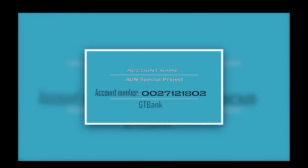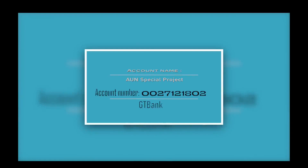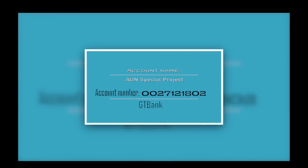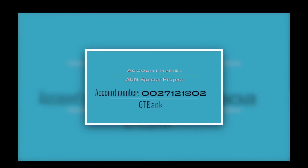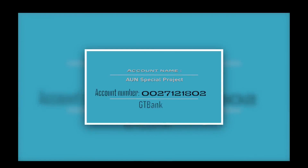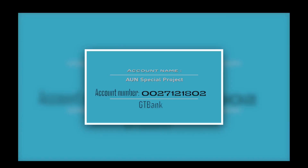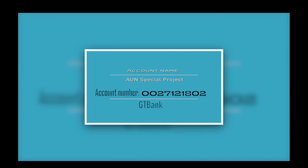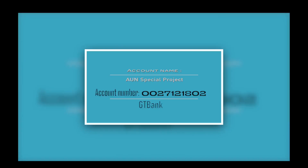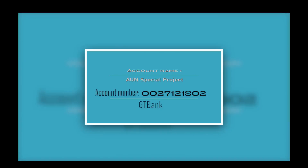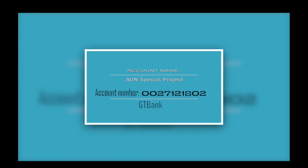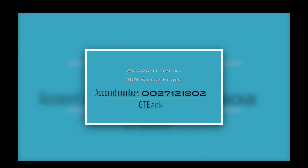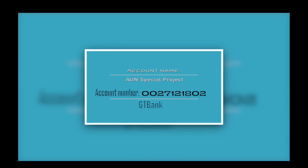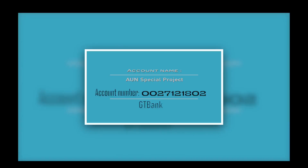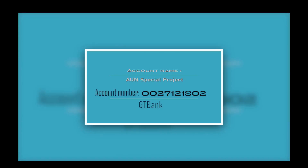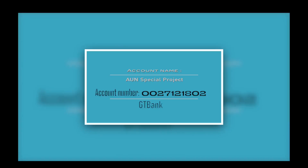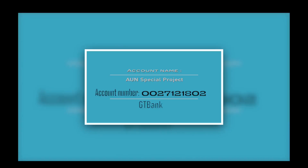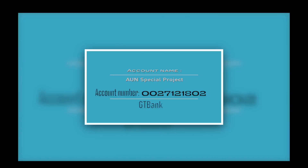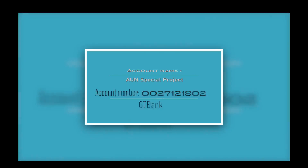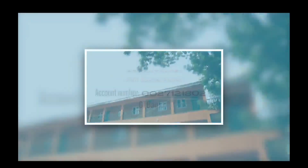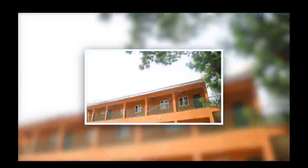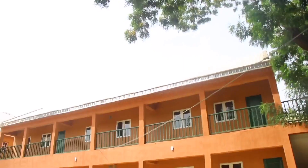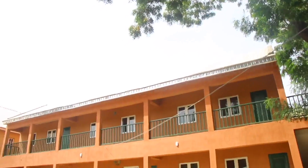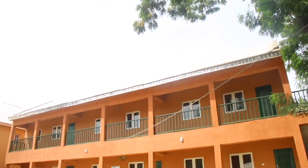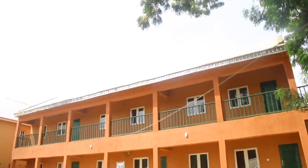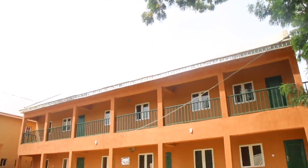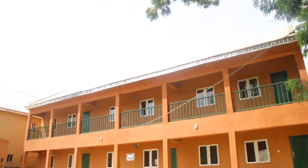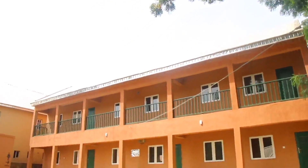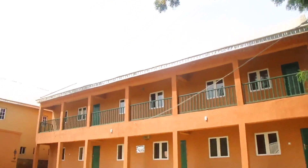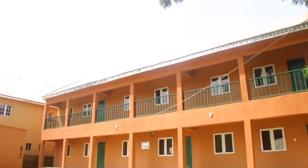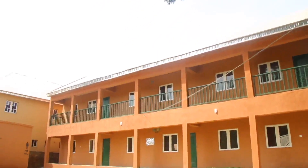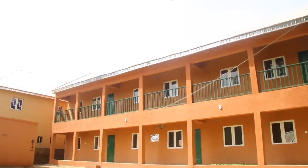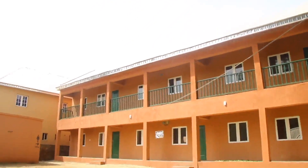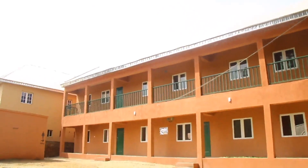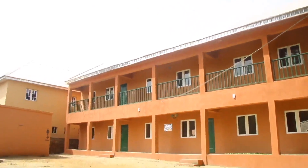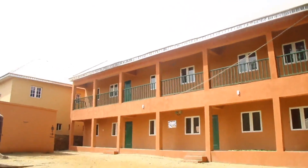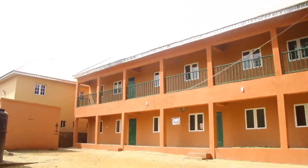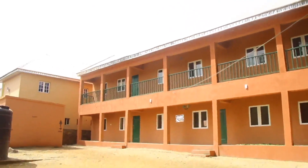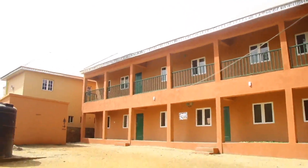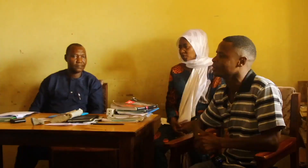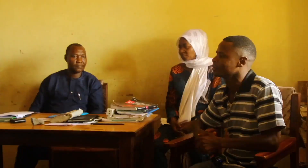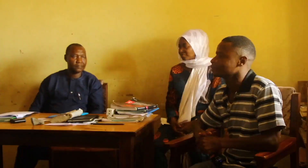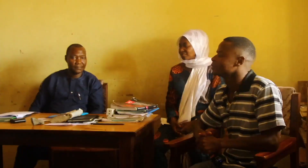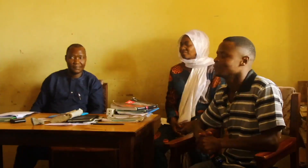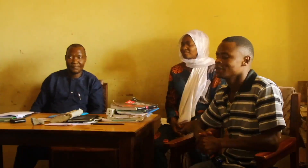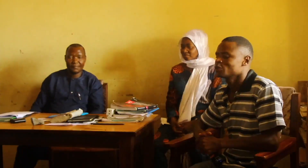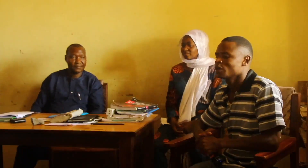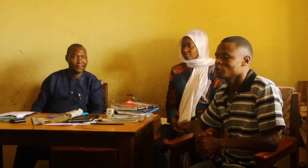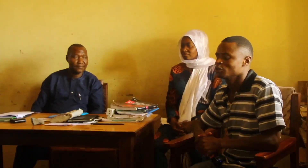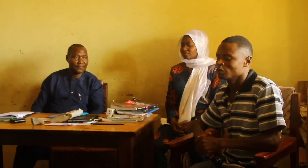NCE, and here our teacher, here our head teacher is a degree holder. That is why we just,